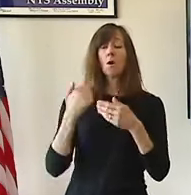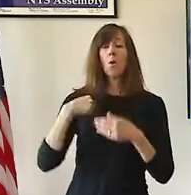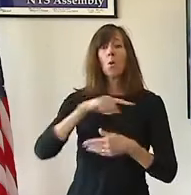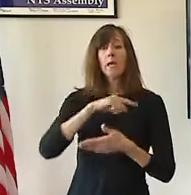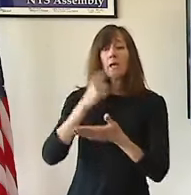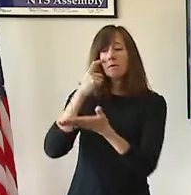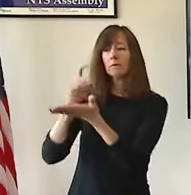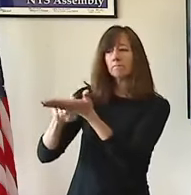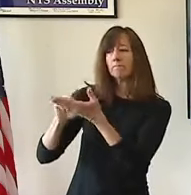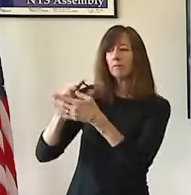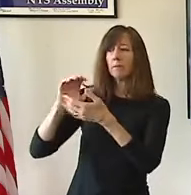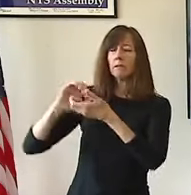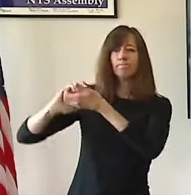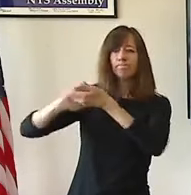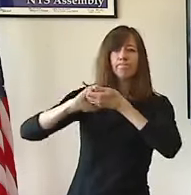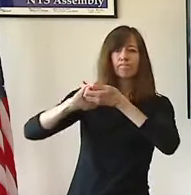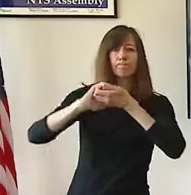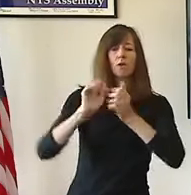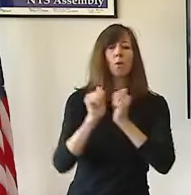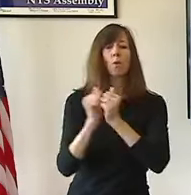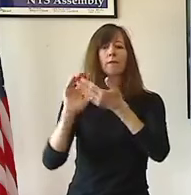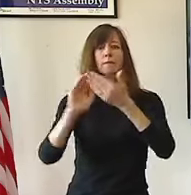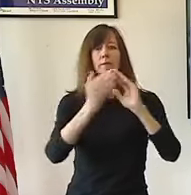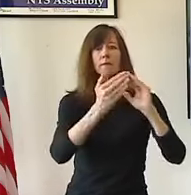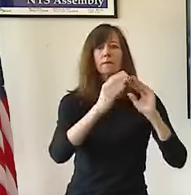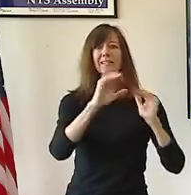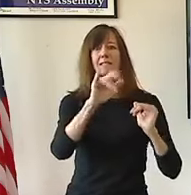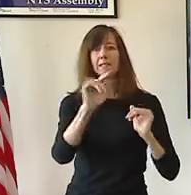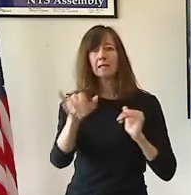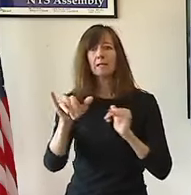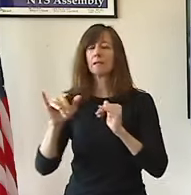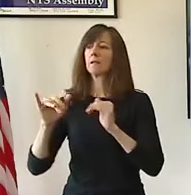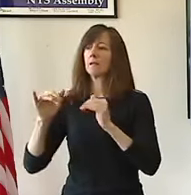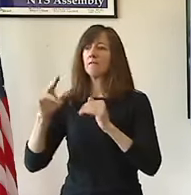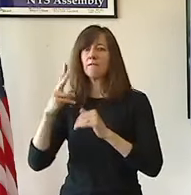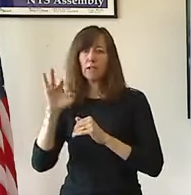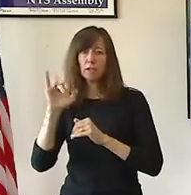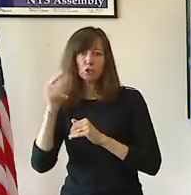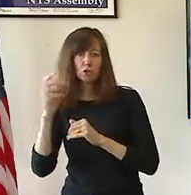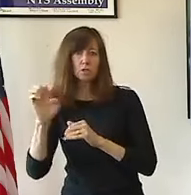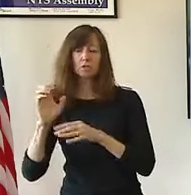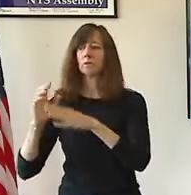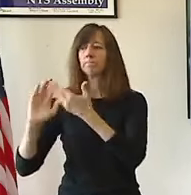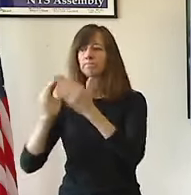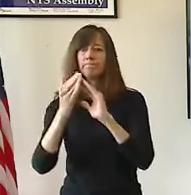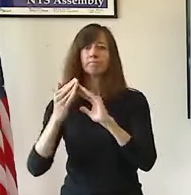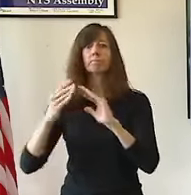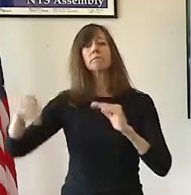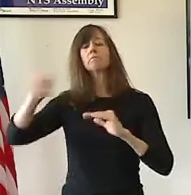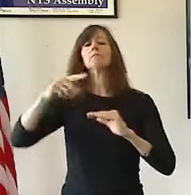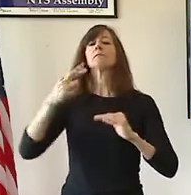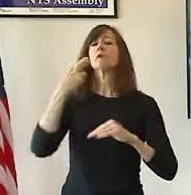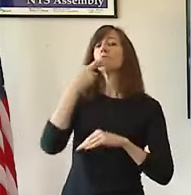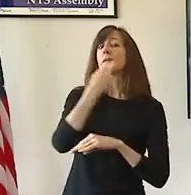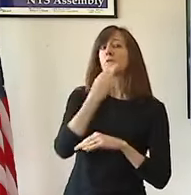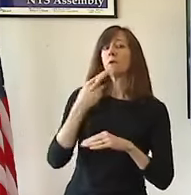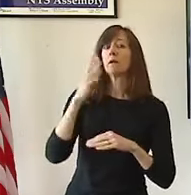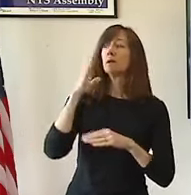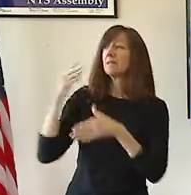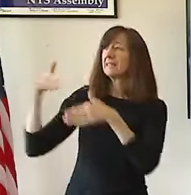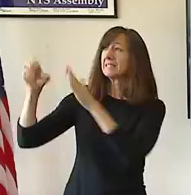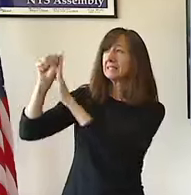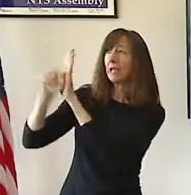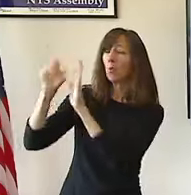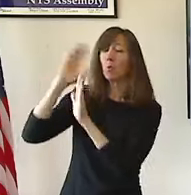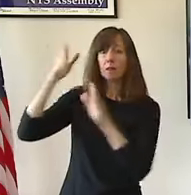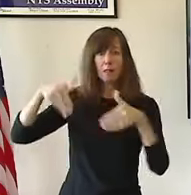identified any local obstacle for outdoor dining. So the state is going to allow restaurants to make use of their existing